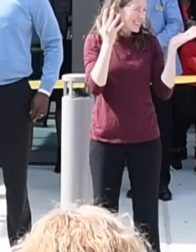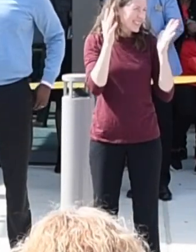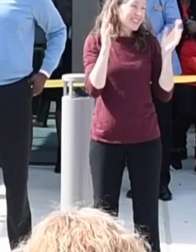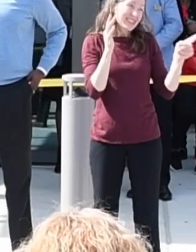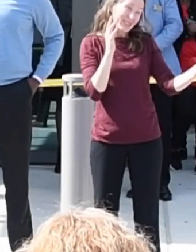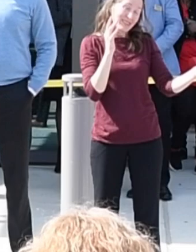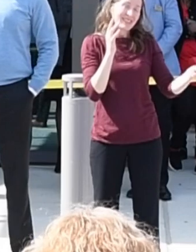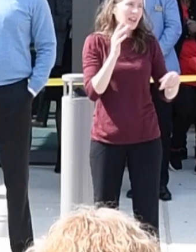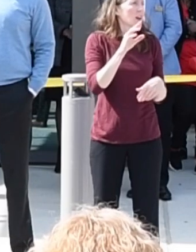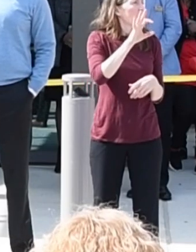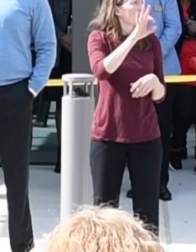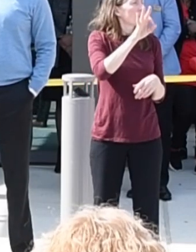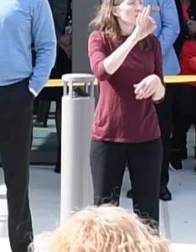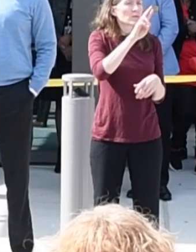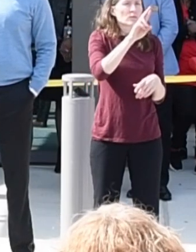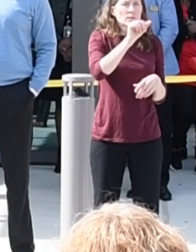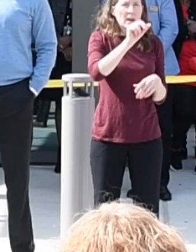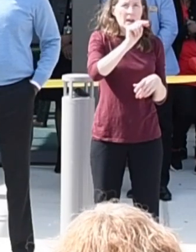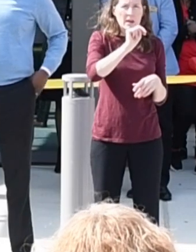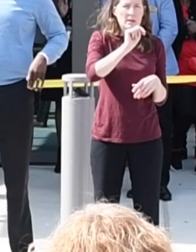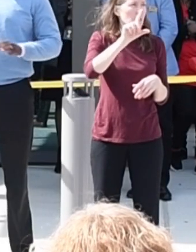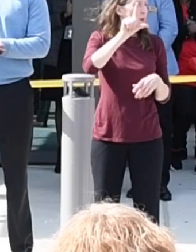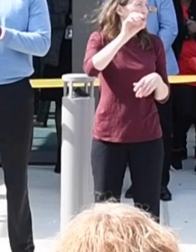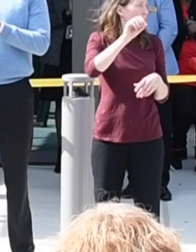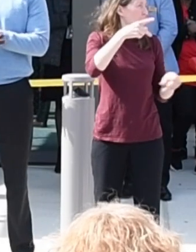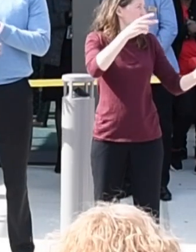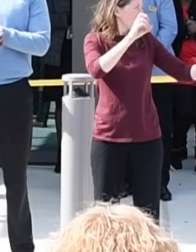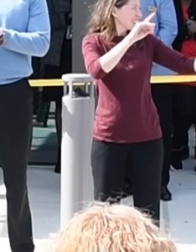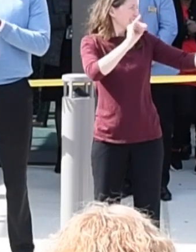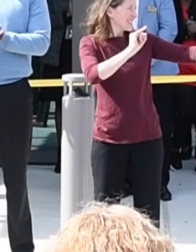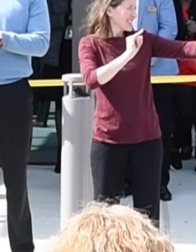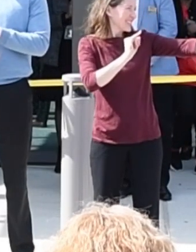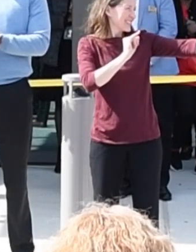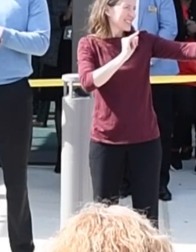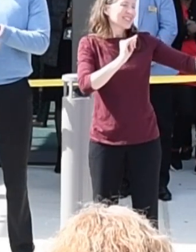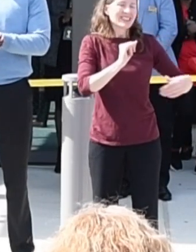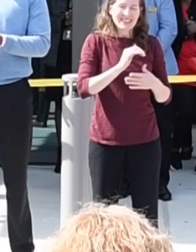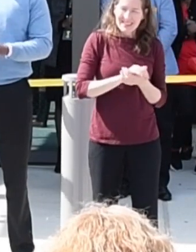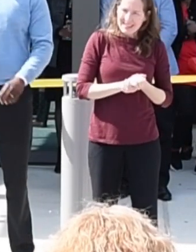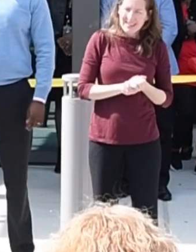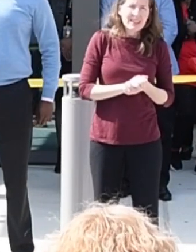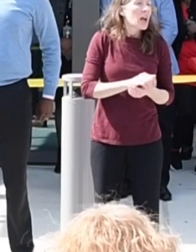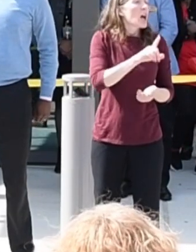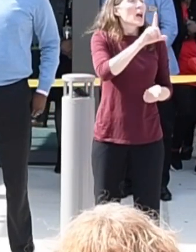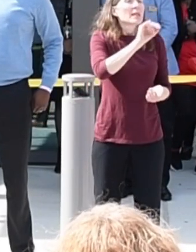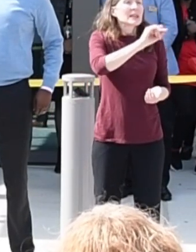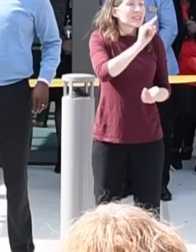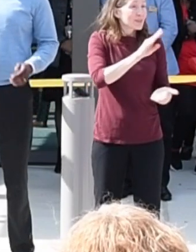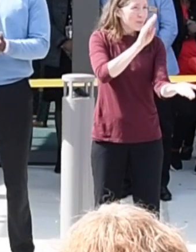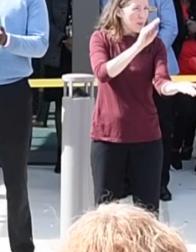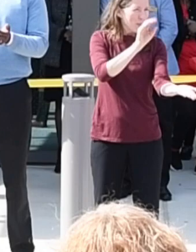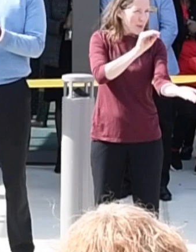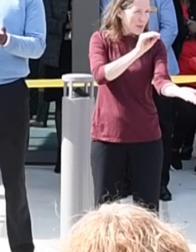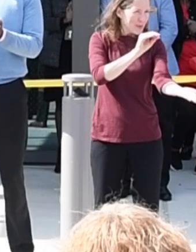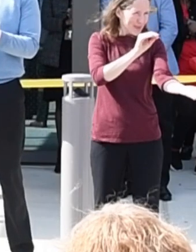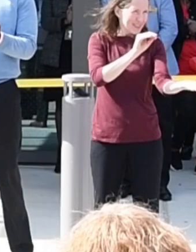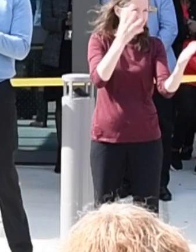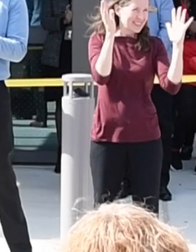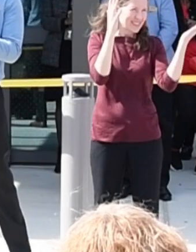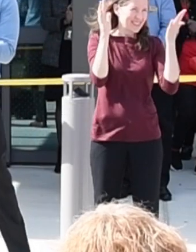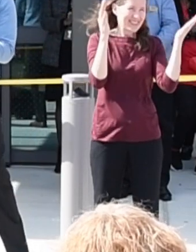and Fran Lowe Presti, that's you, baby, okay, and Liz Bobo, yes,